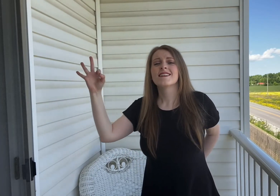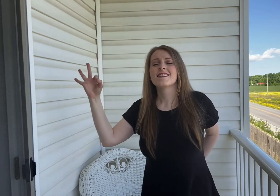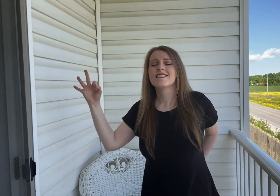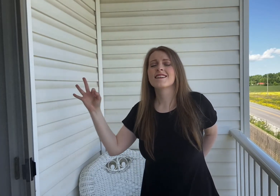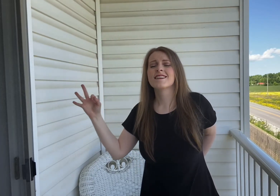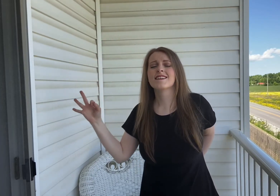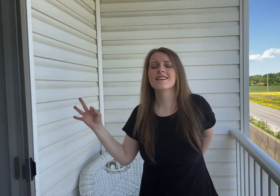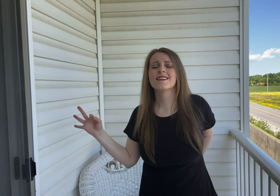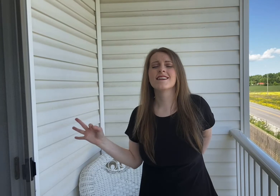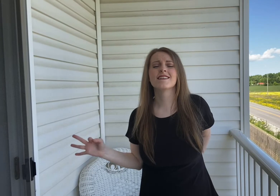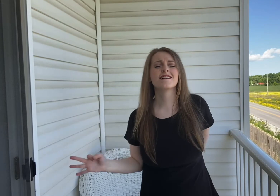found.